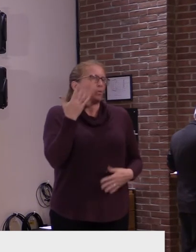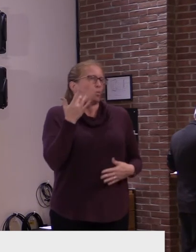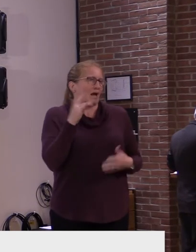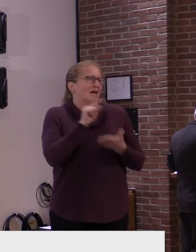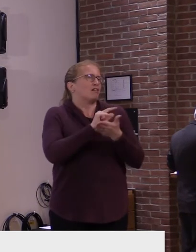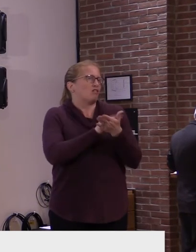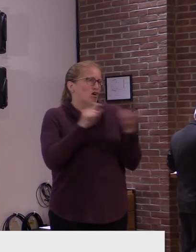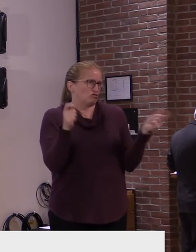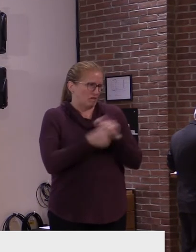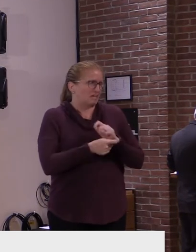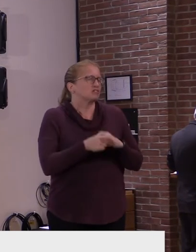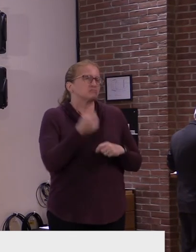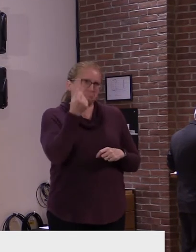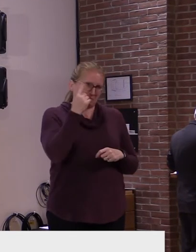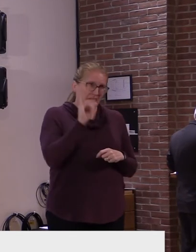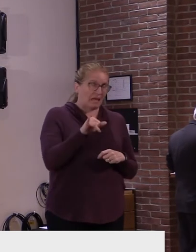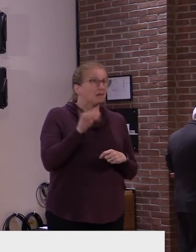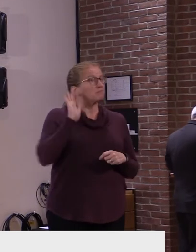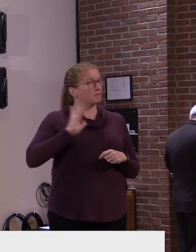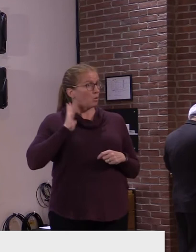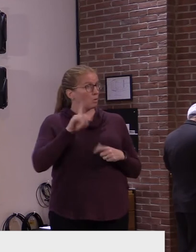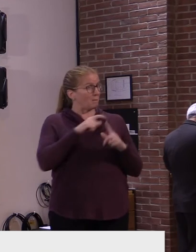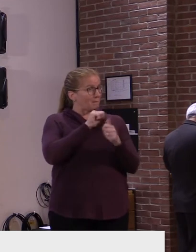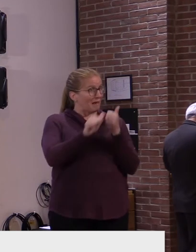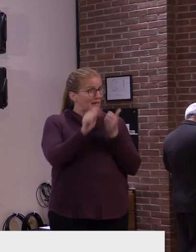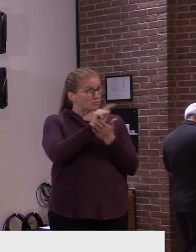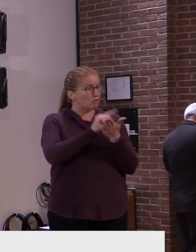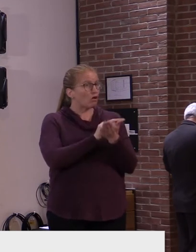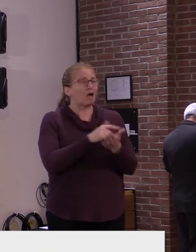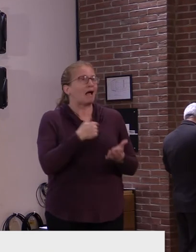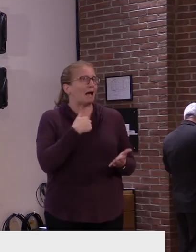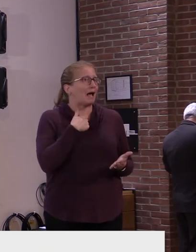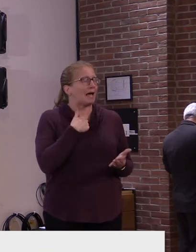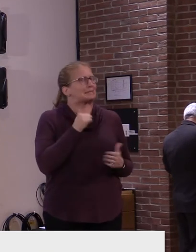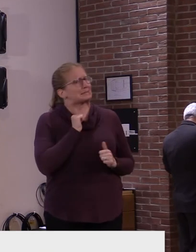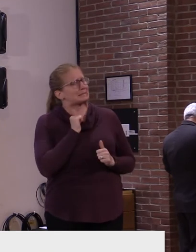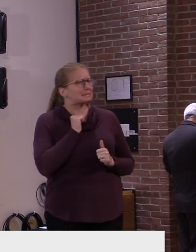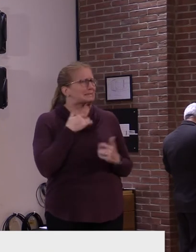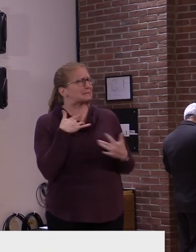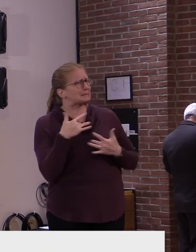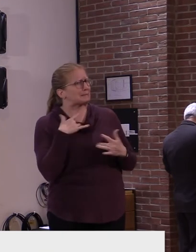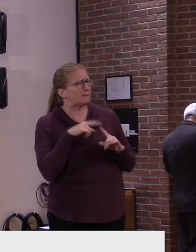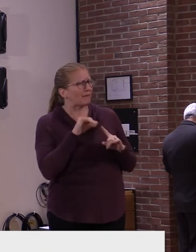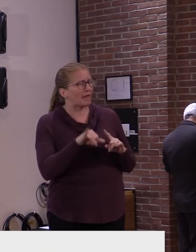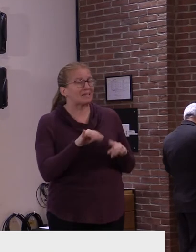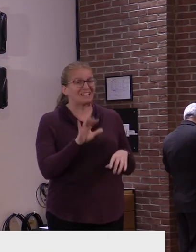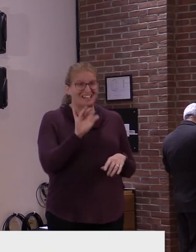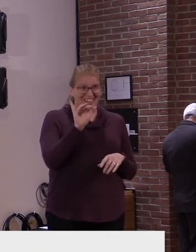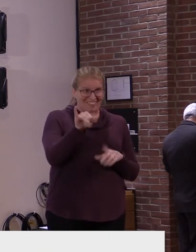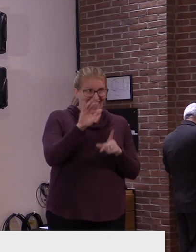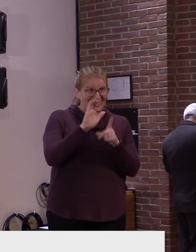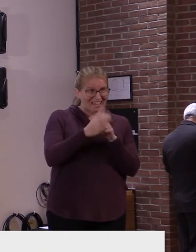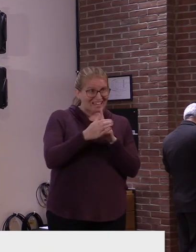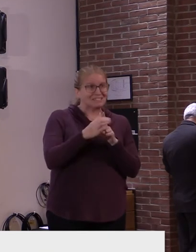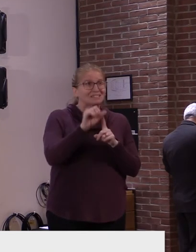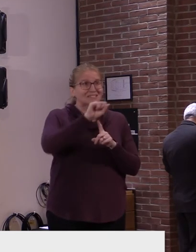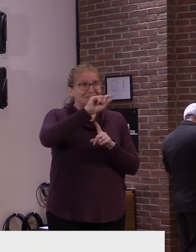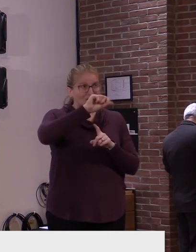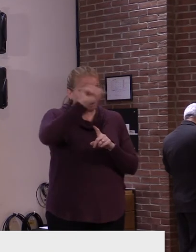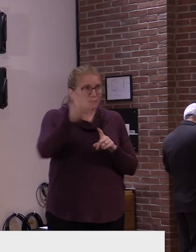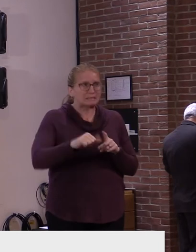commissioner shirling to weigh in i don't know much about the case in particular in saint albans but i know you're not asking about